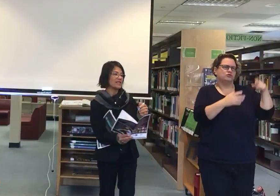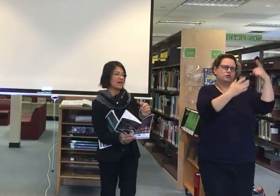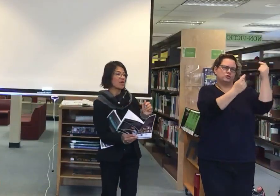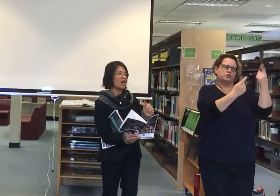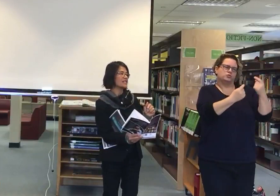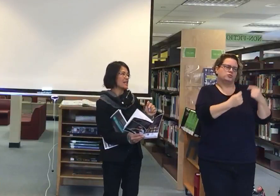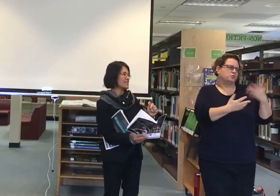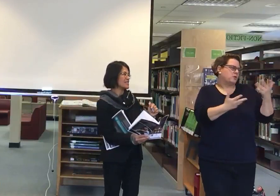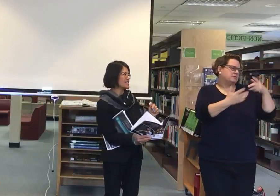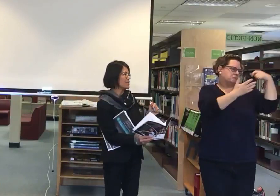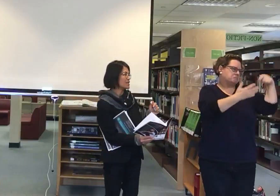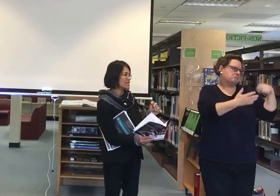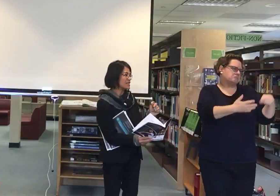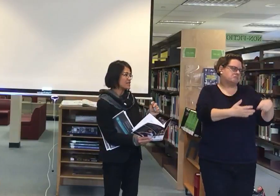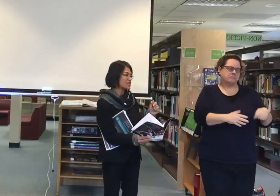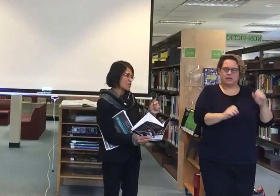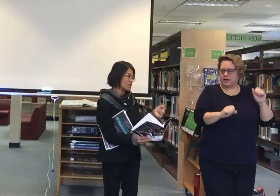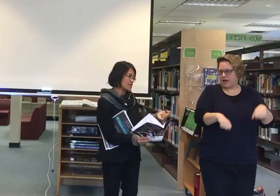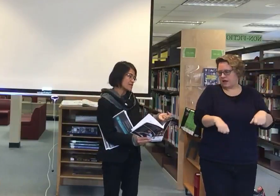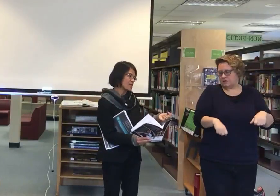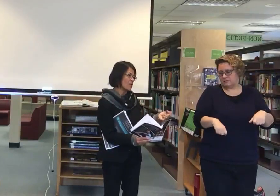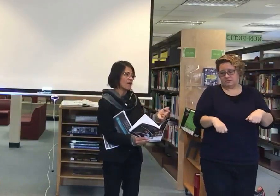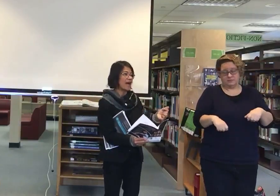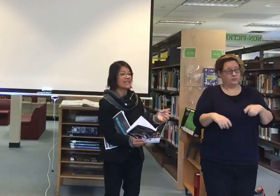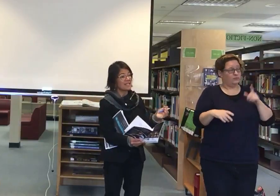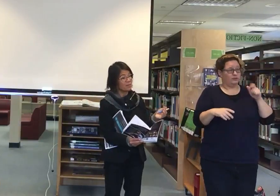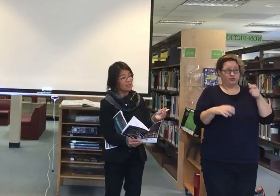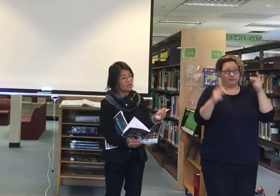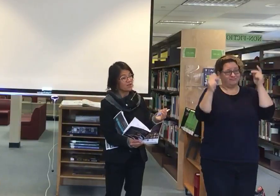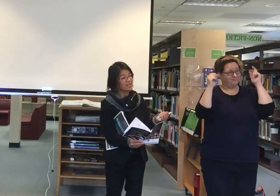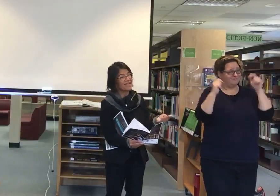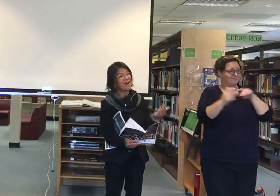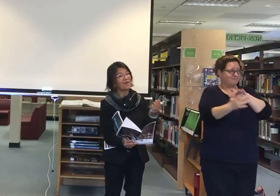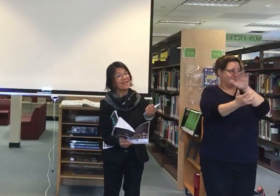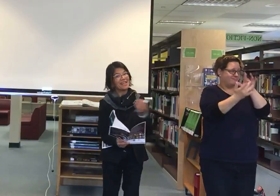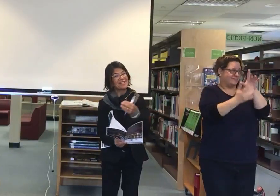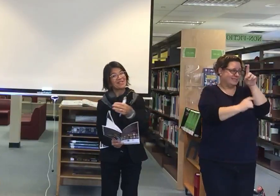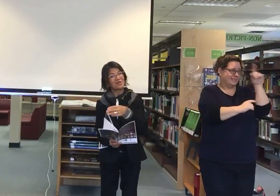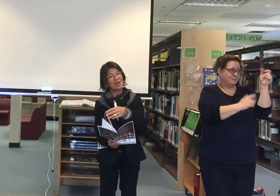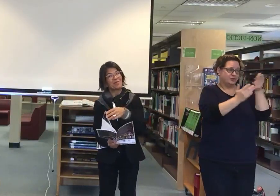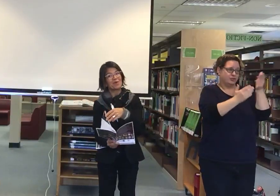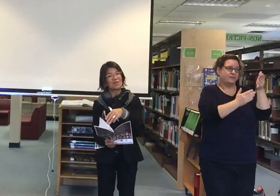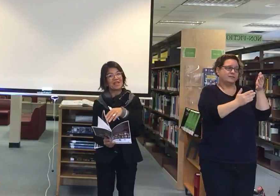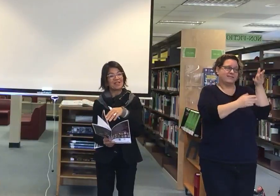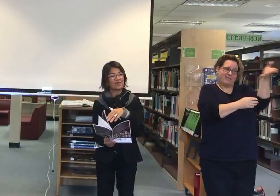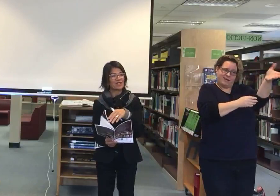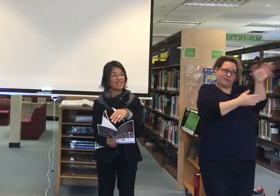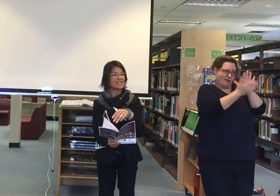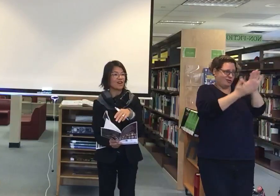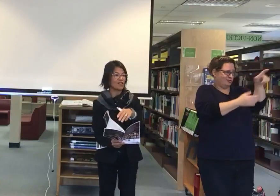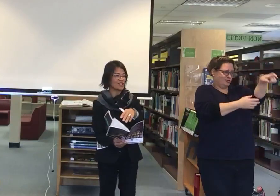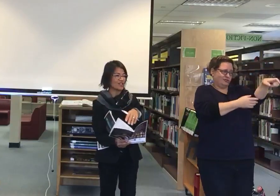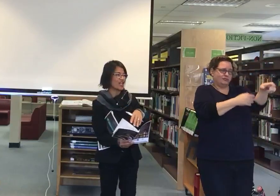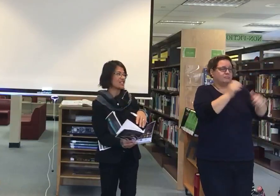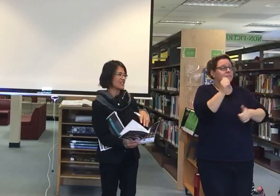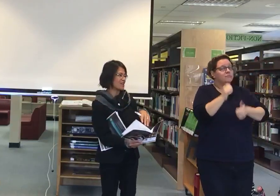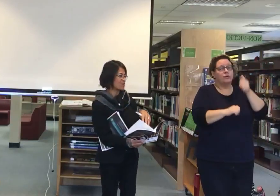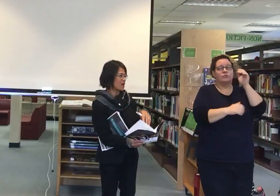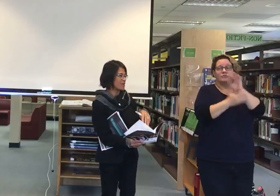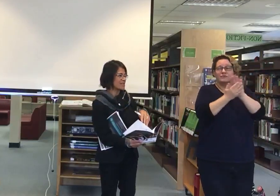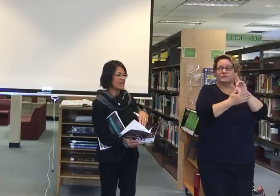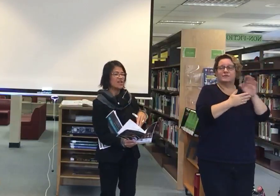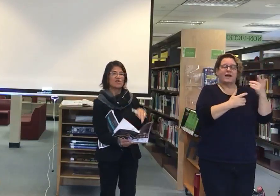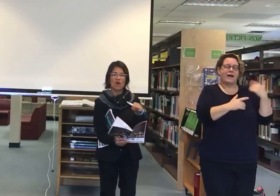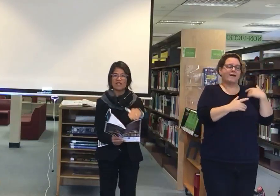should be contacting the disability services or accessibility services. Now is the trend. Most universities and colleges are changing